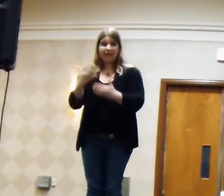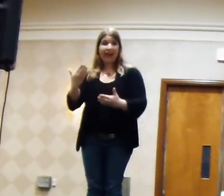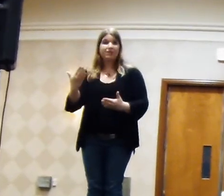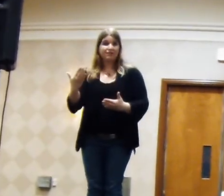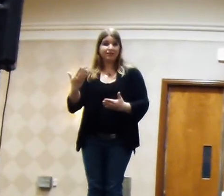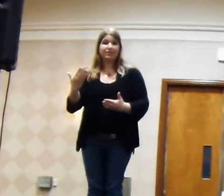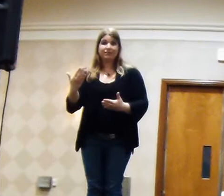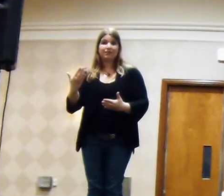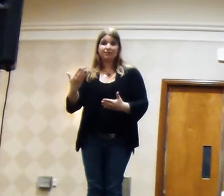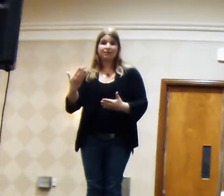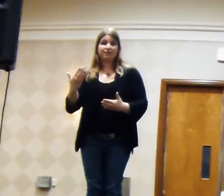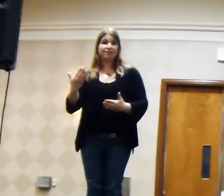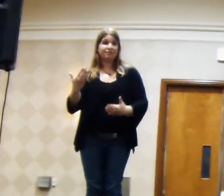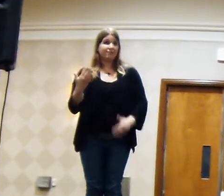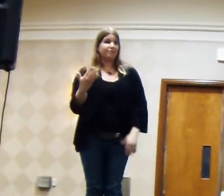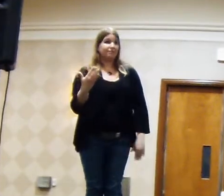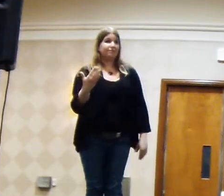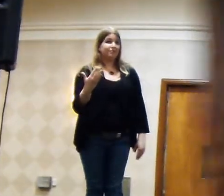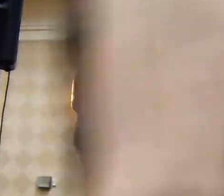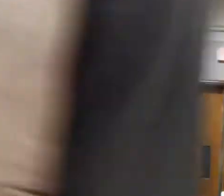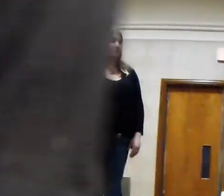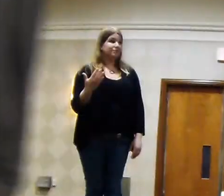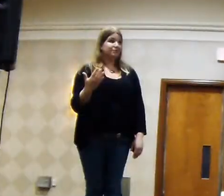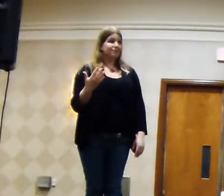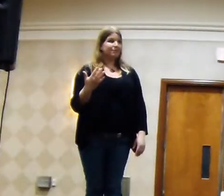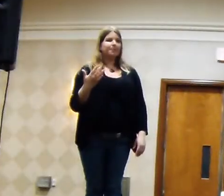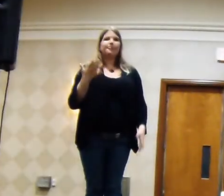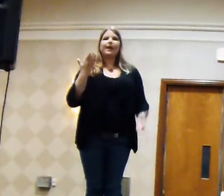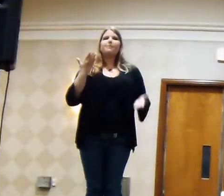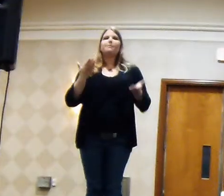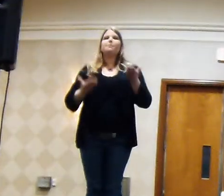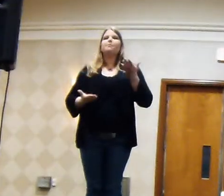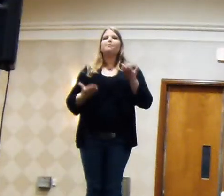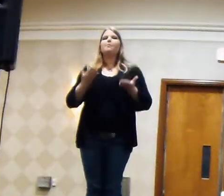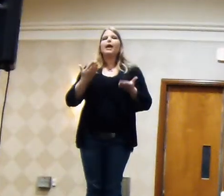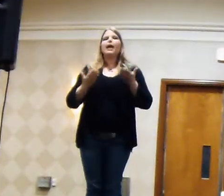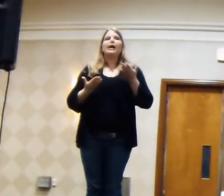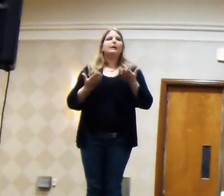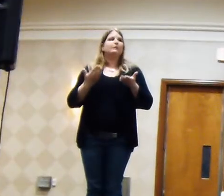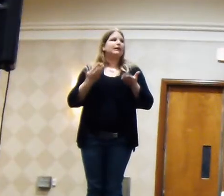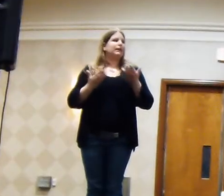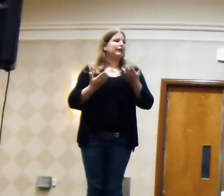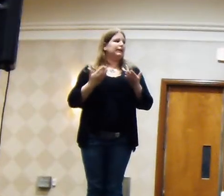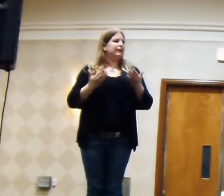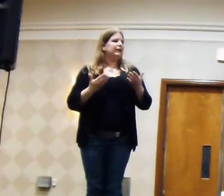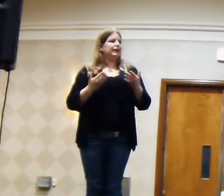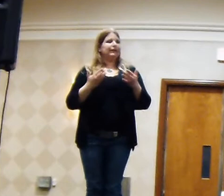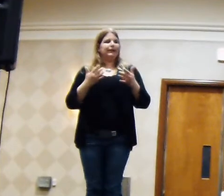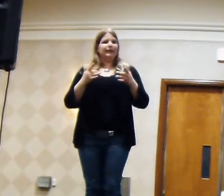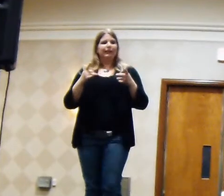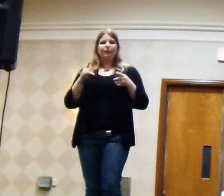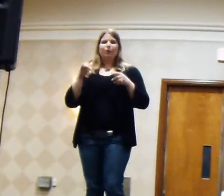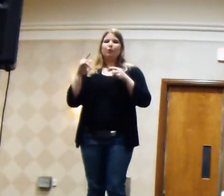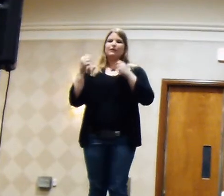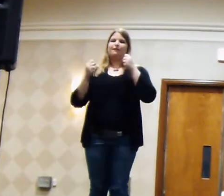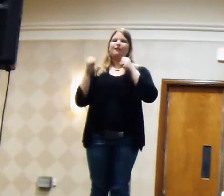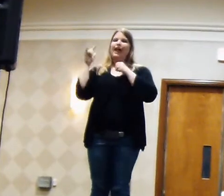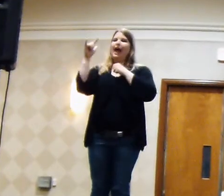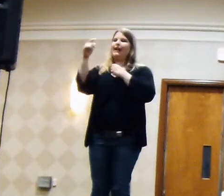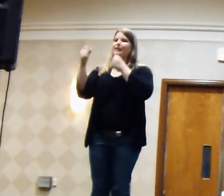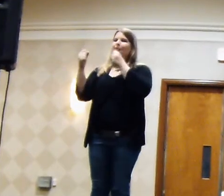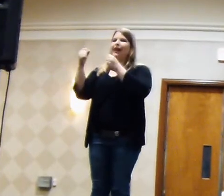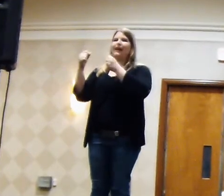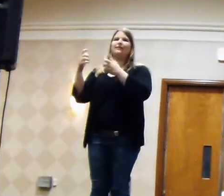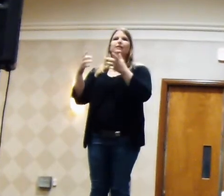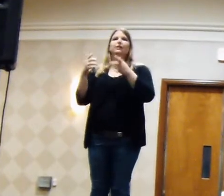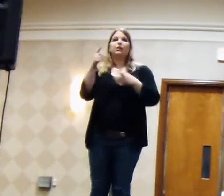Softest hands in the carpenter. Maybe that's what, maybe he slipped off the steering wheel in the plane or something. I was just going to